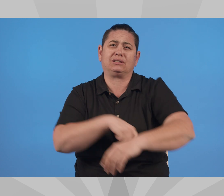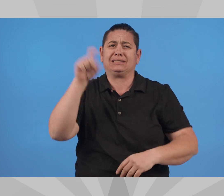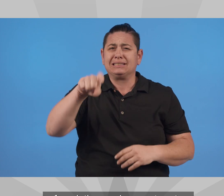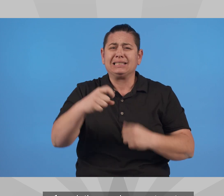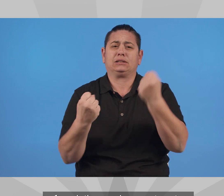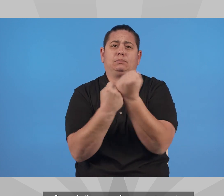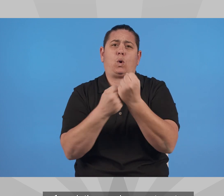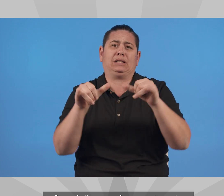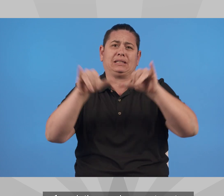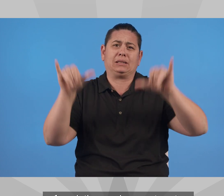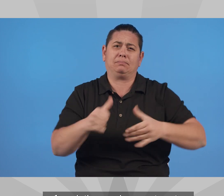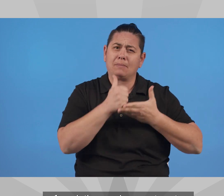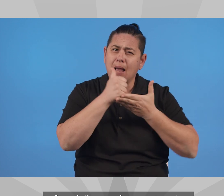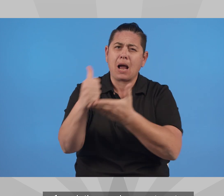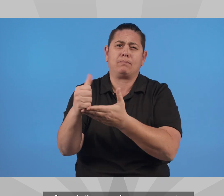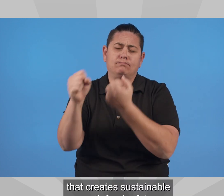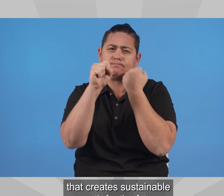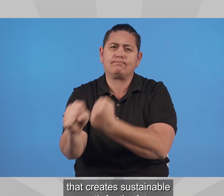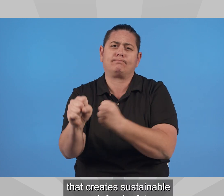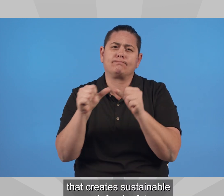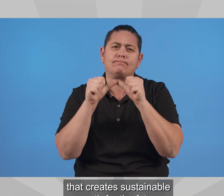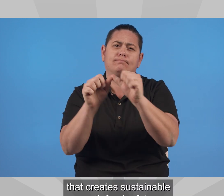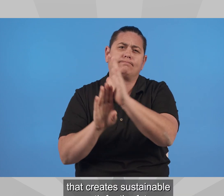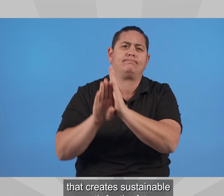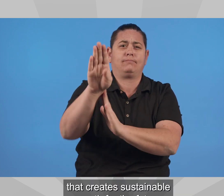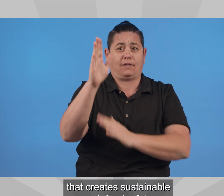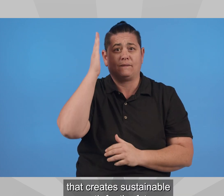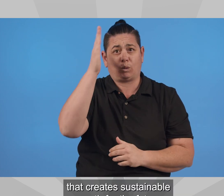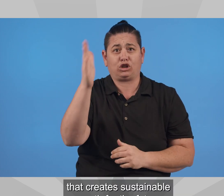a foundation and support system that creates sustainable growth for the future.